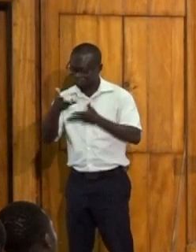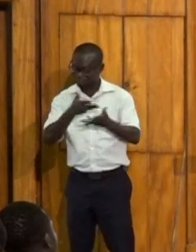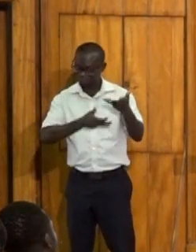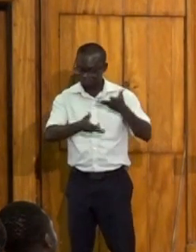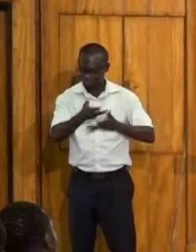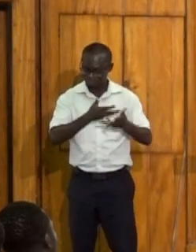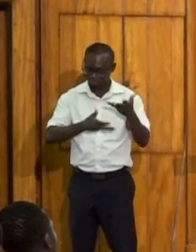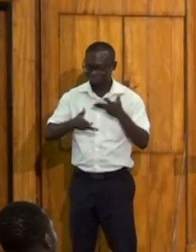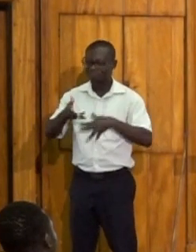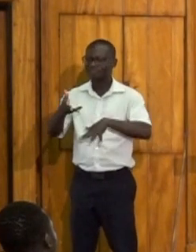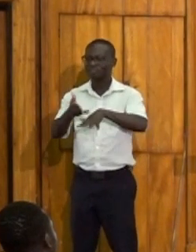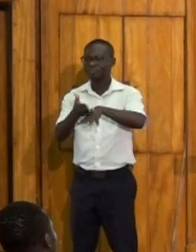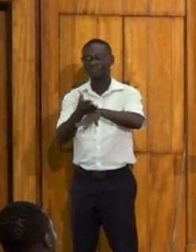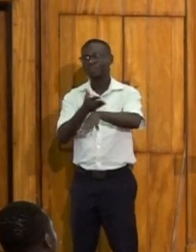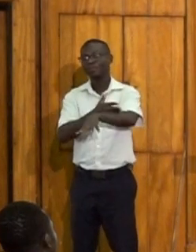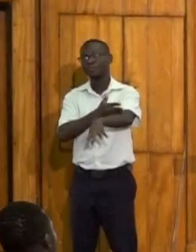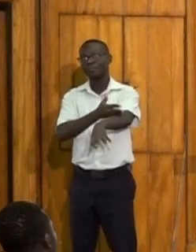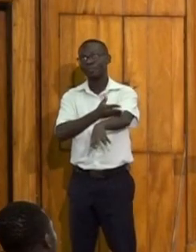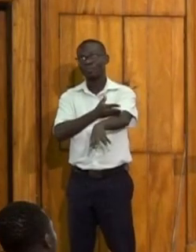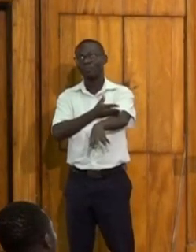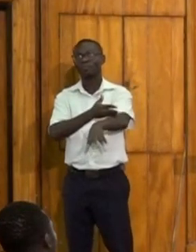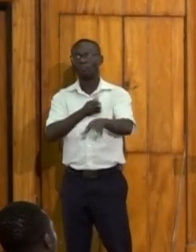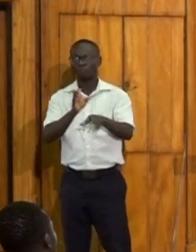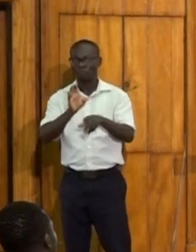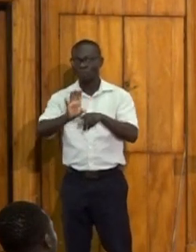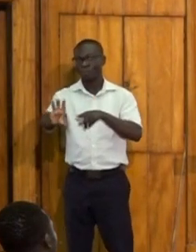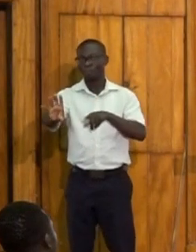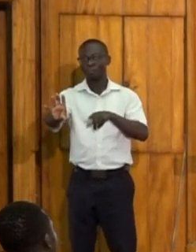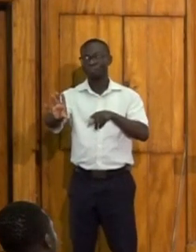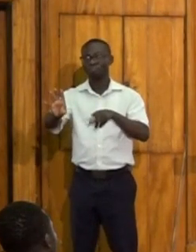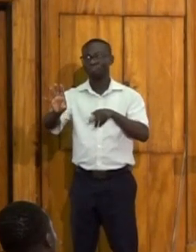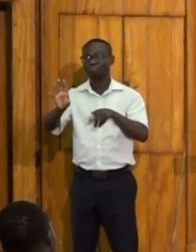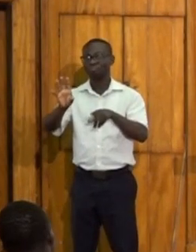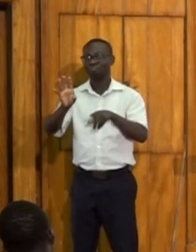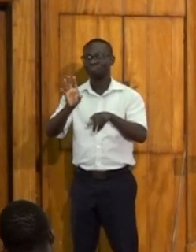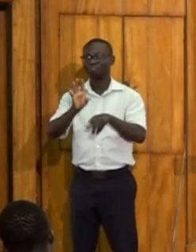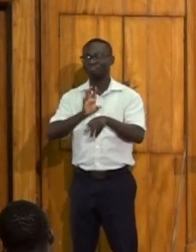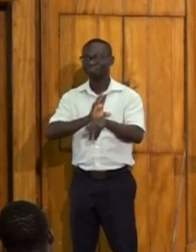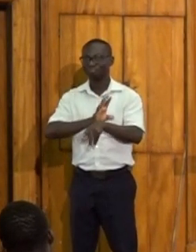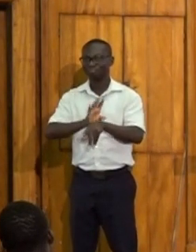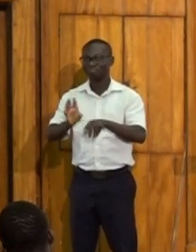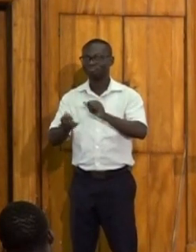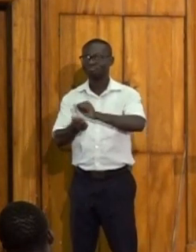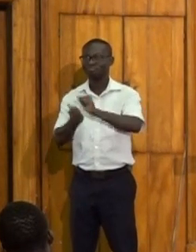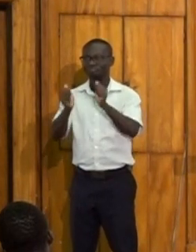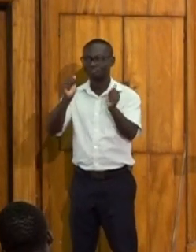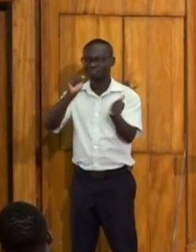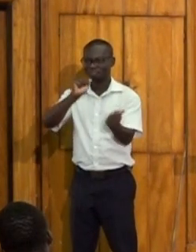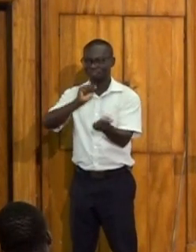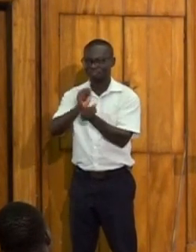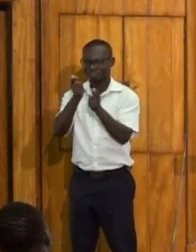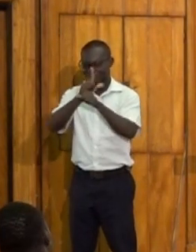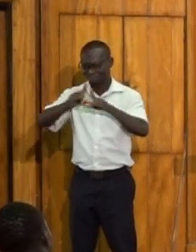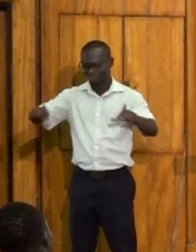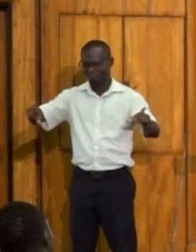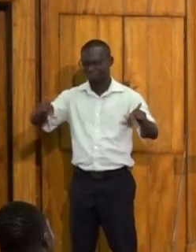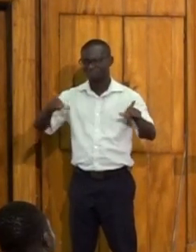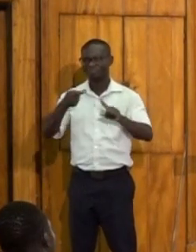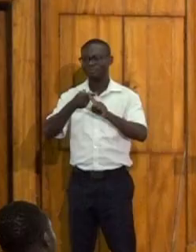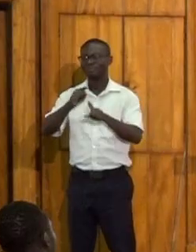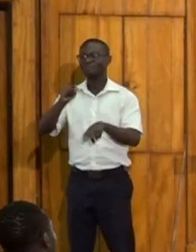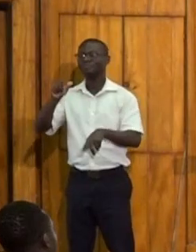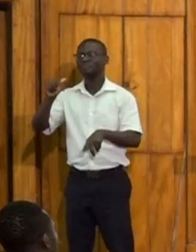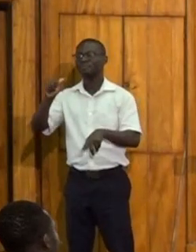were advanced, there was a push to change the language from AIDS